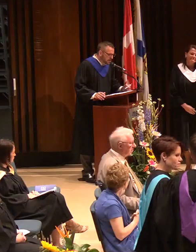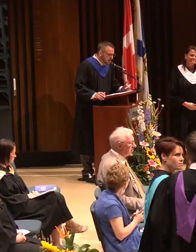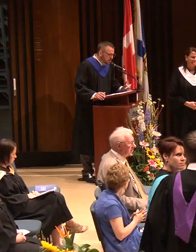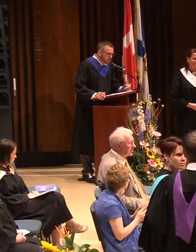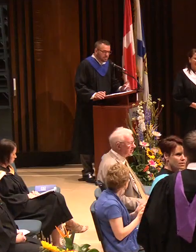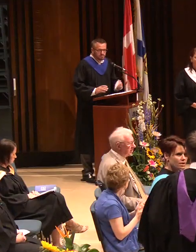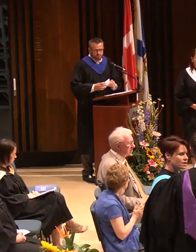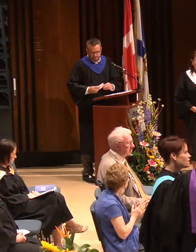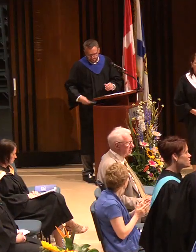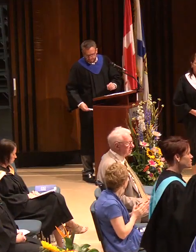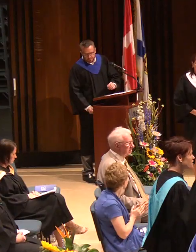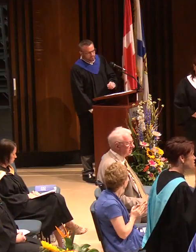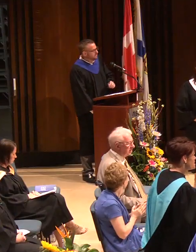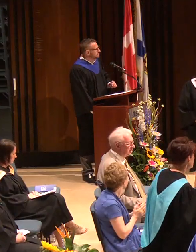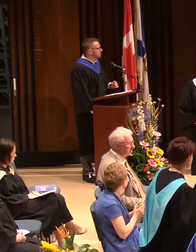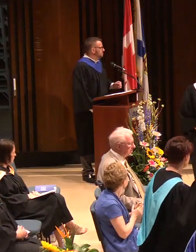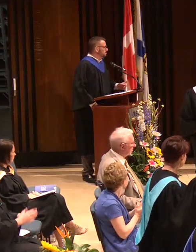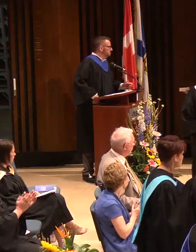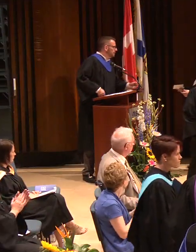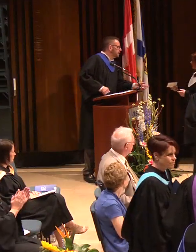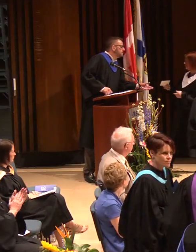Danielle McDonald.